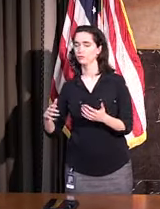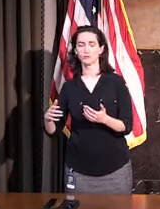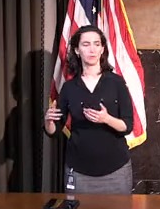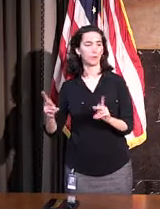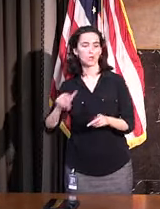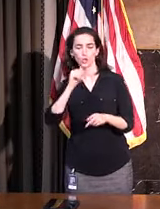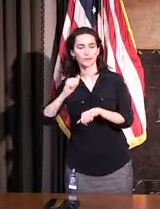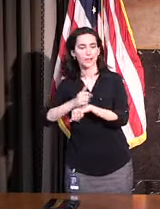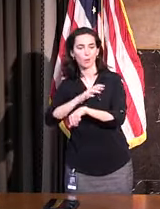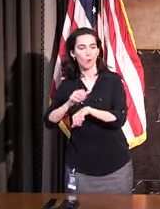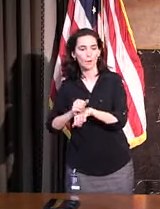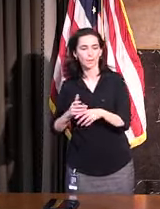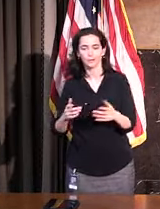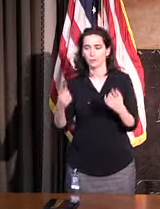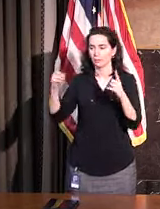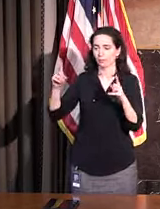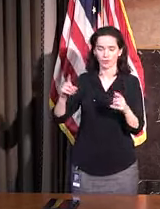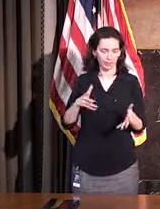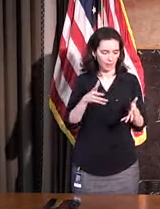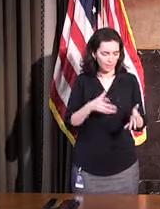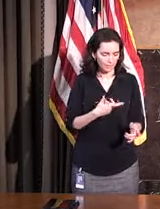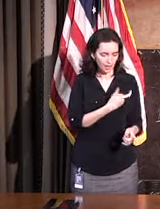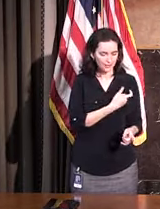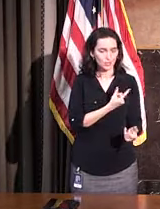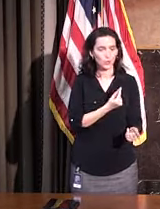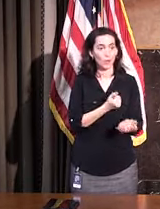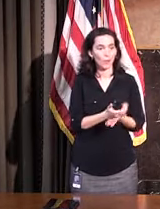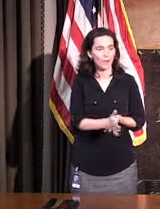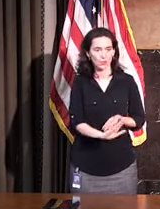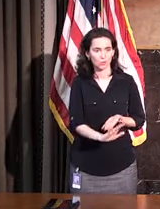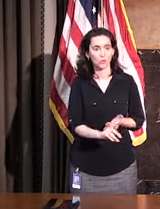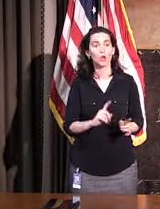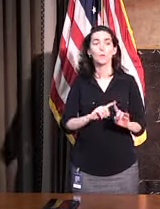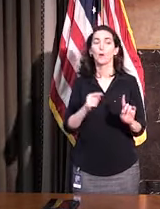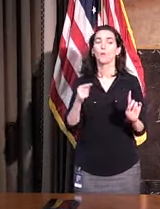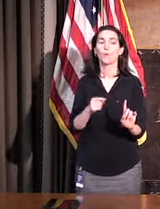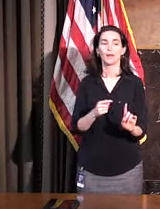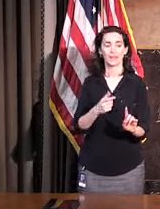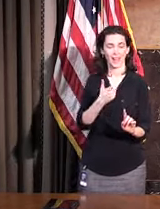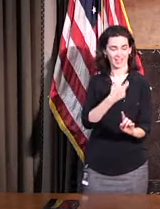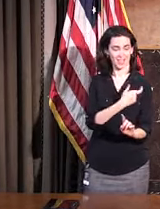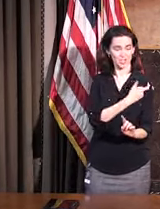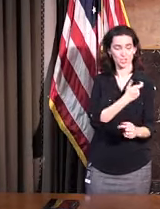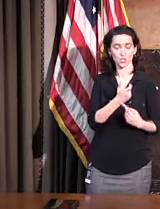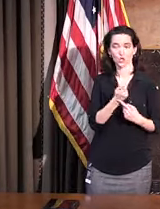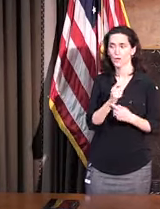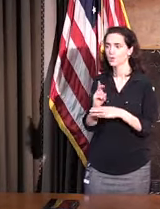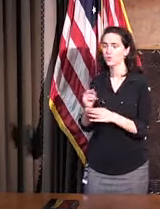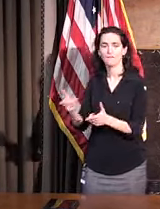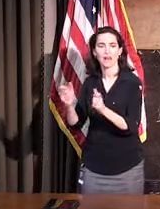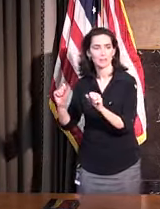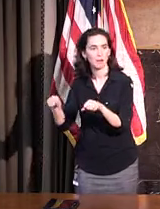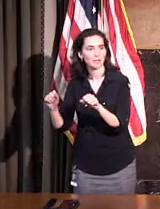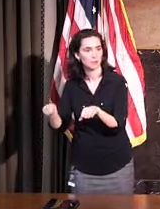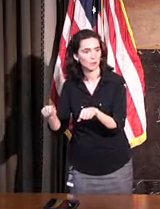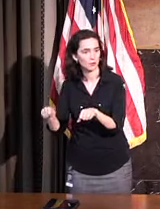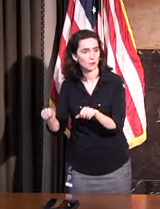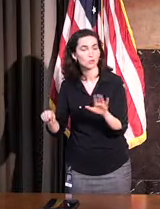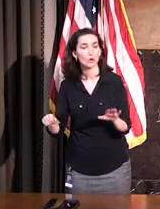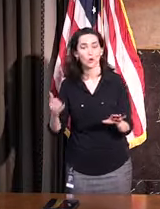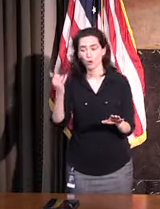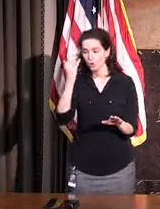made. The challenge for us is we want to use that dose as soon as we possibly can. And so if